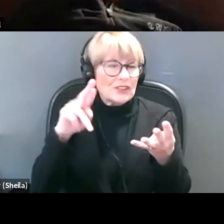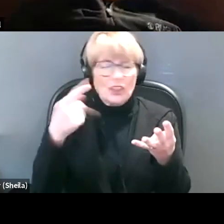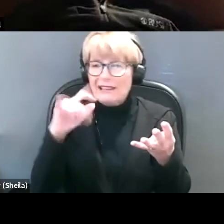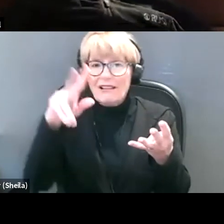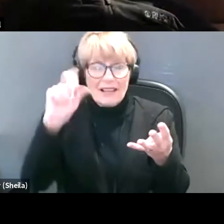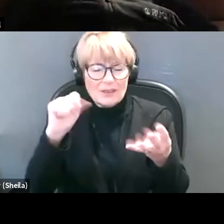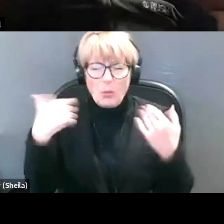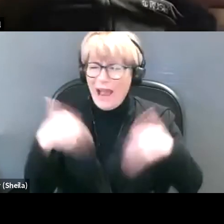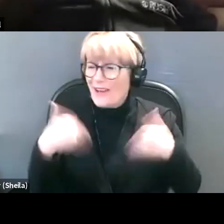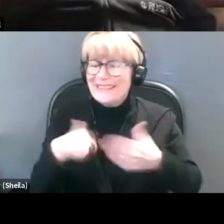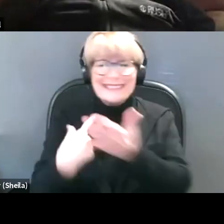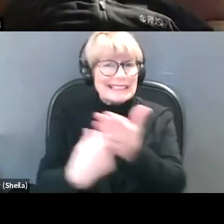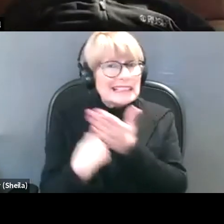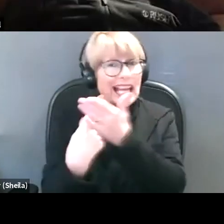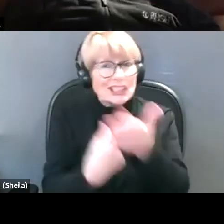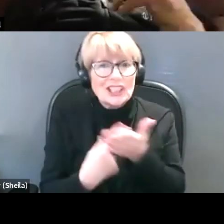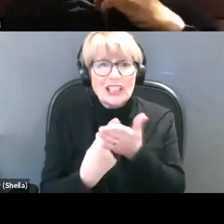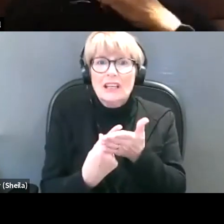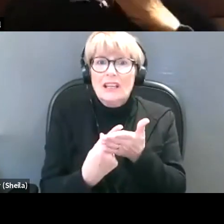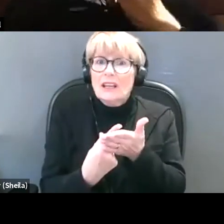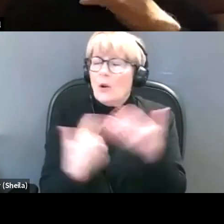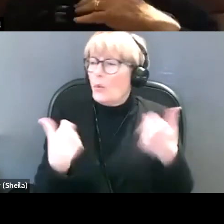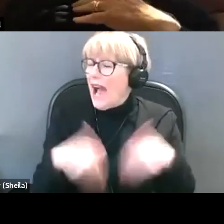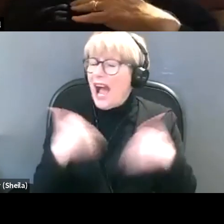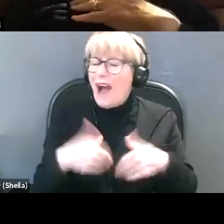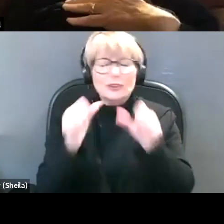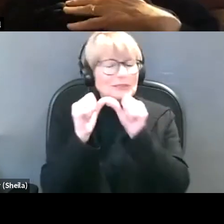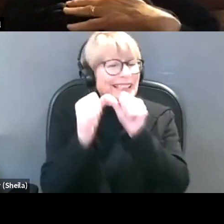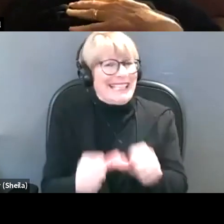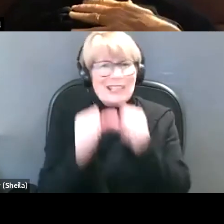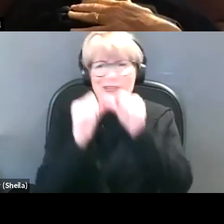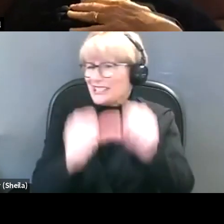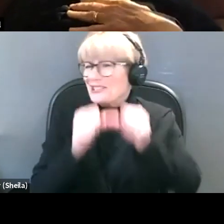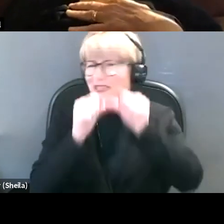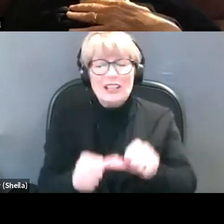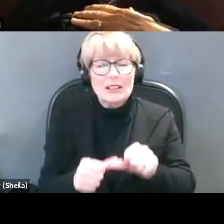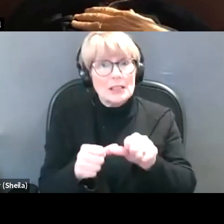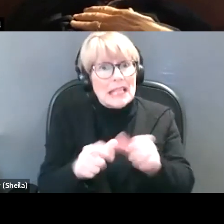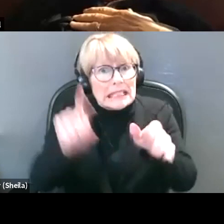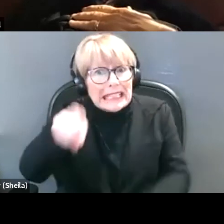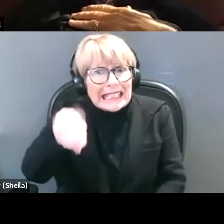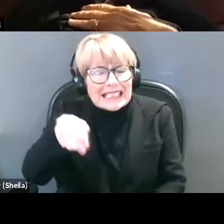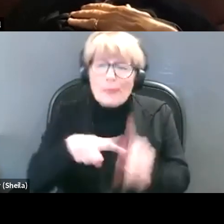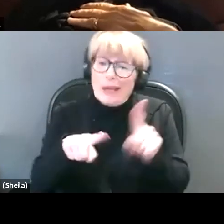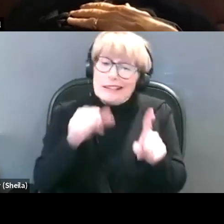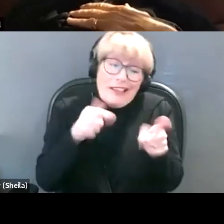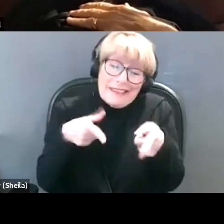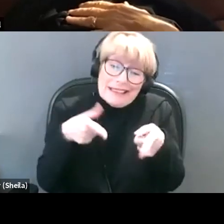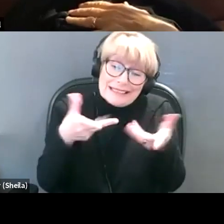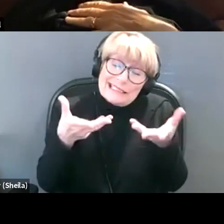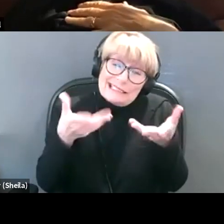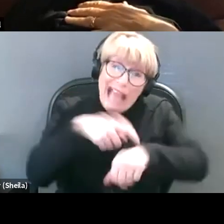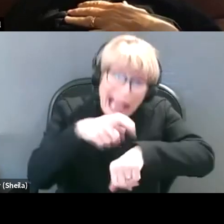the next, and it needs to go on. But not in this format. We will